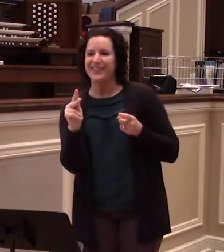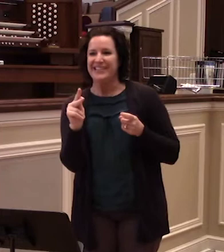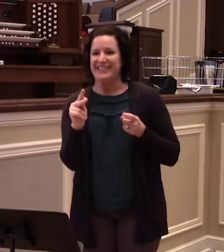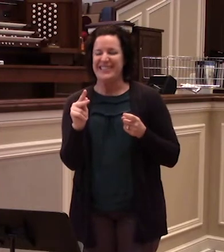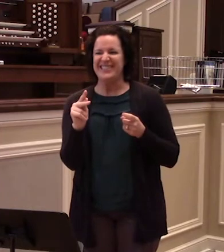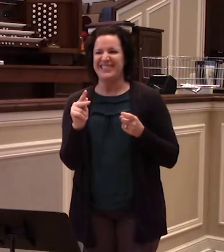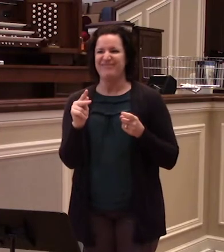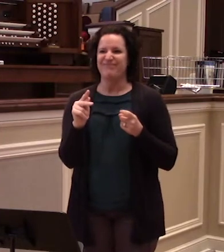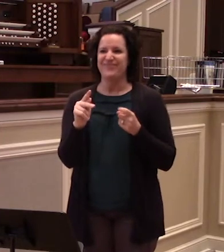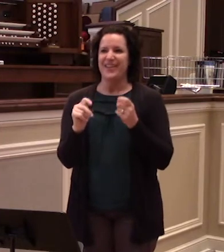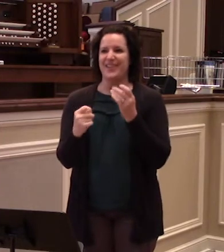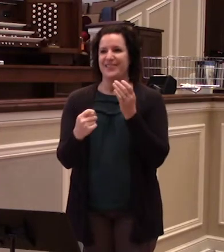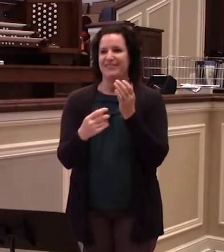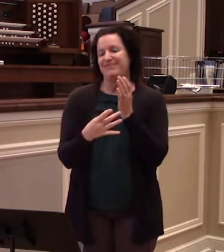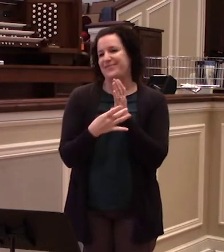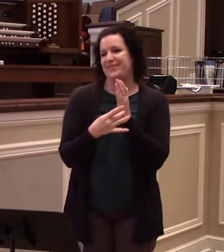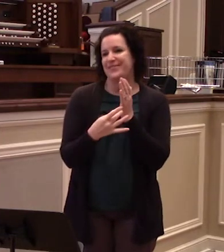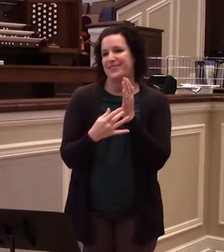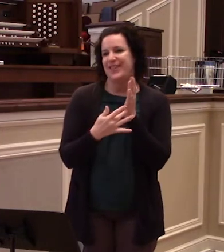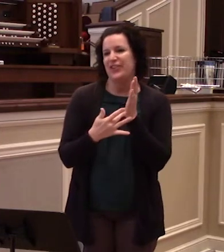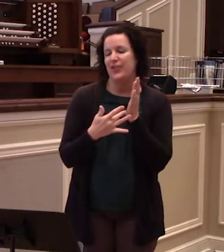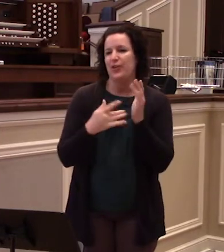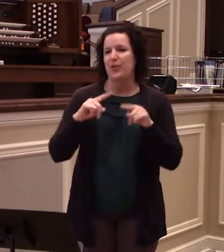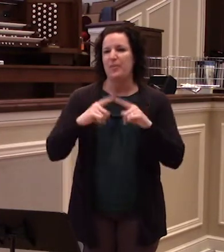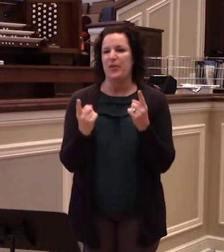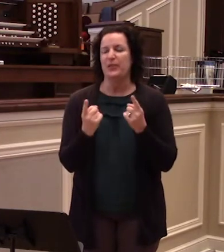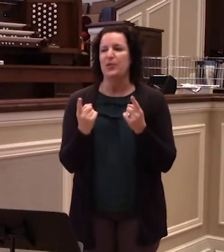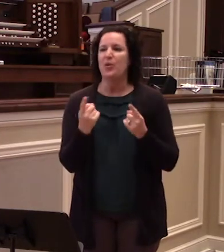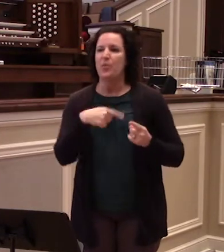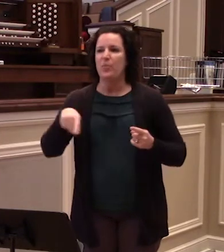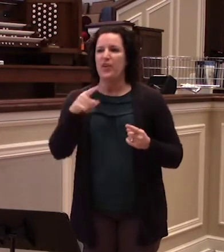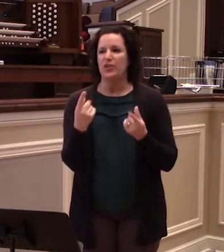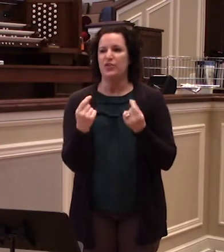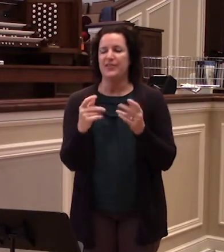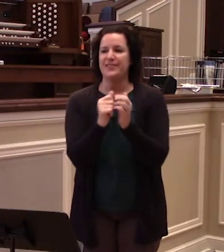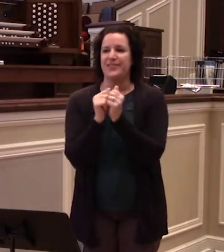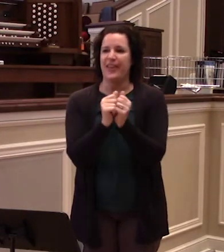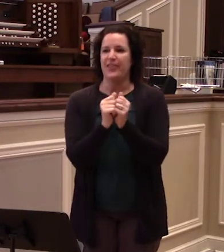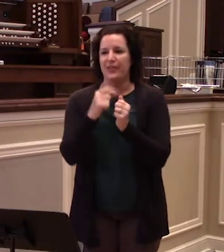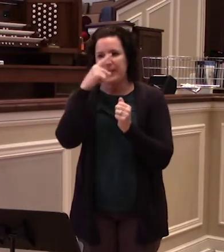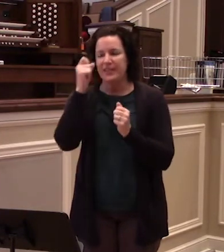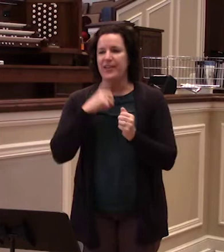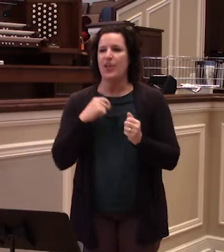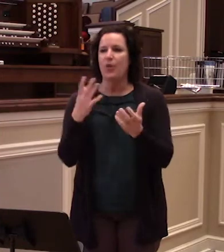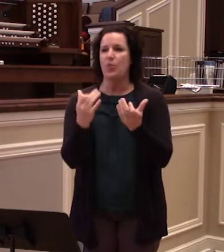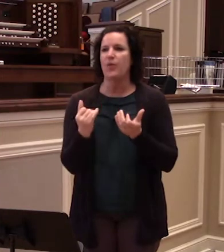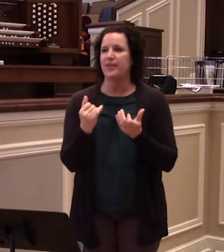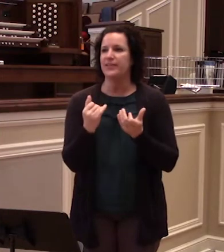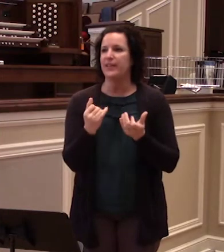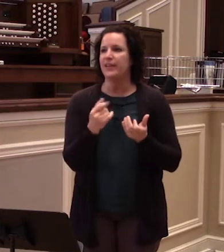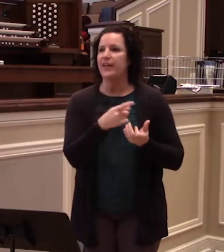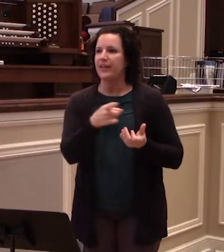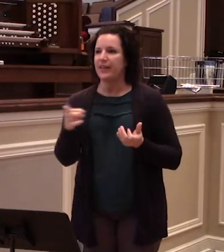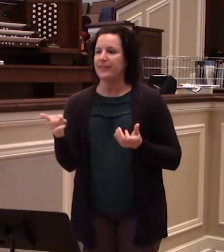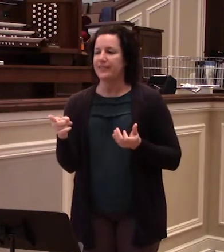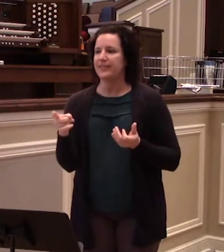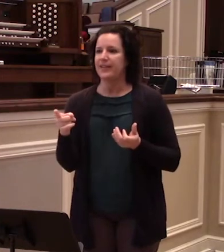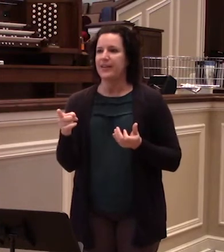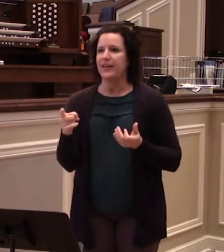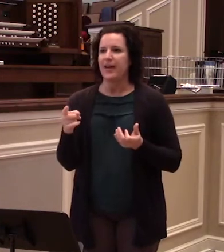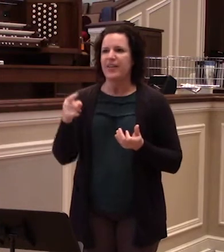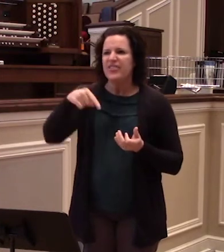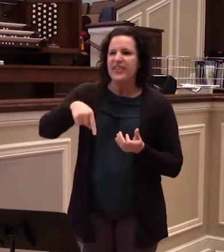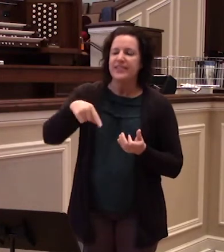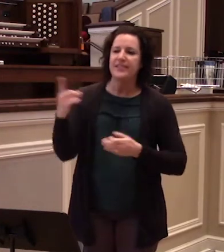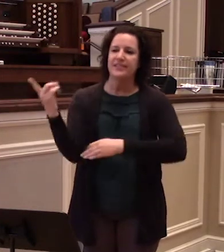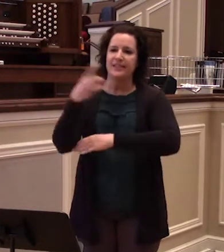technical, but we'll get through it together because I want us on these days leading up to